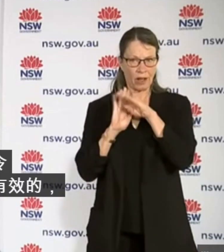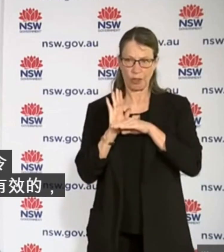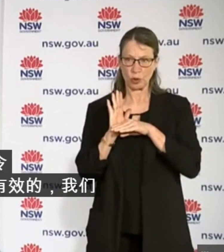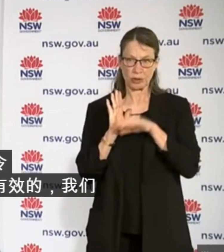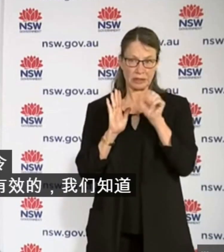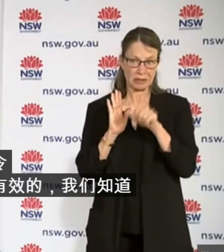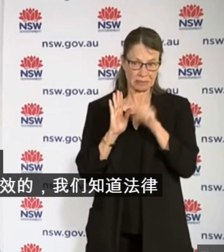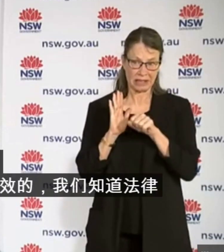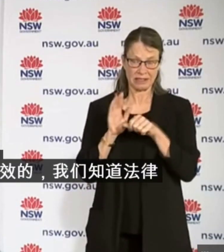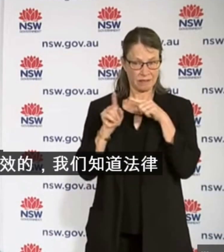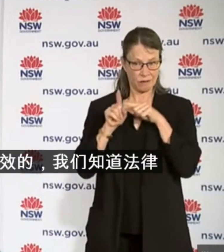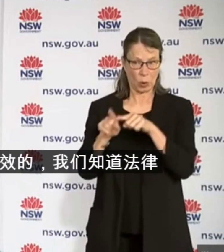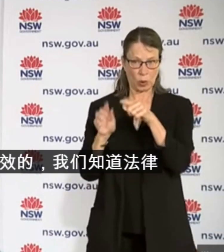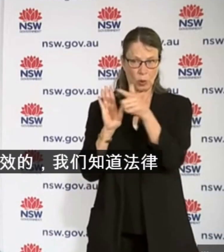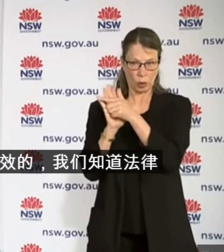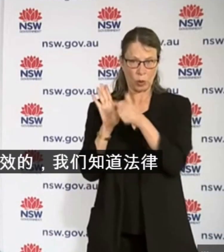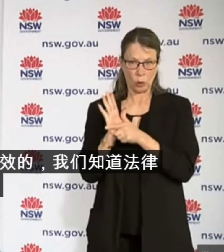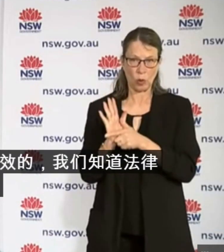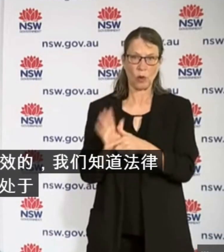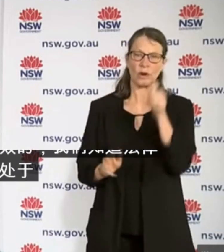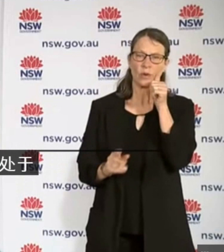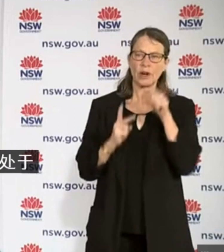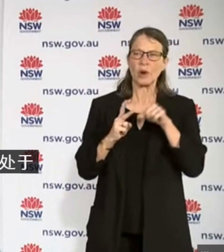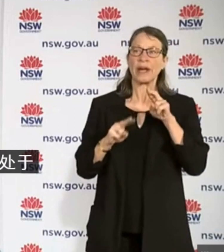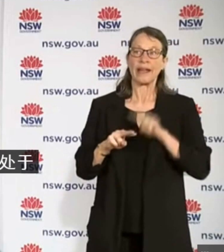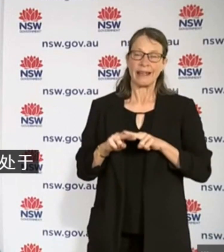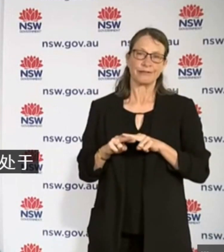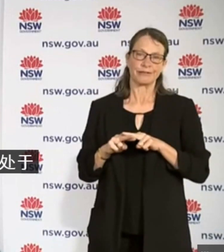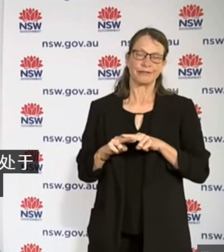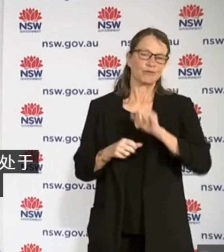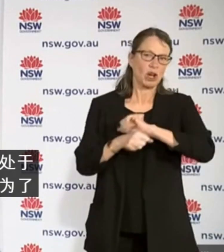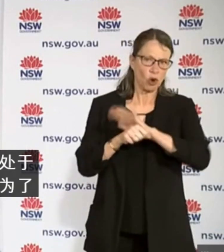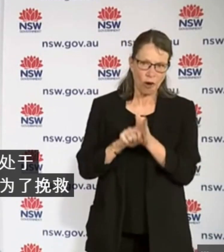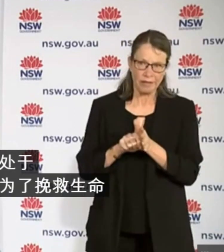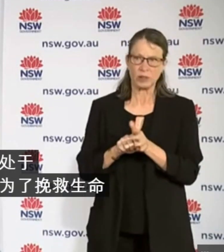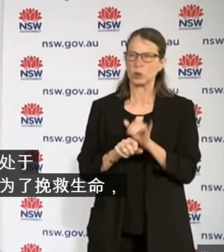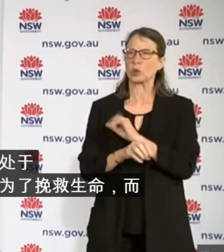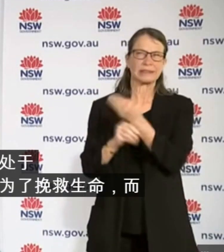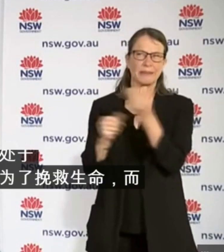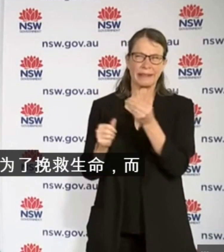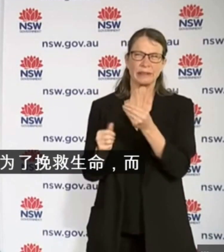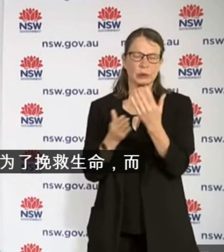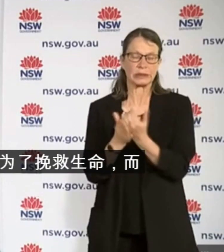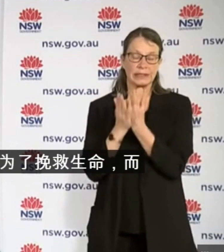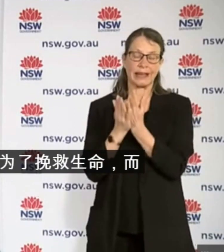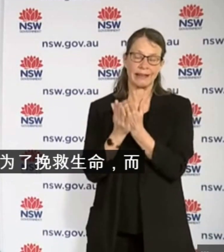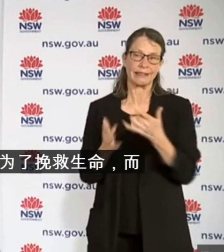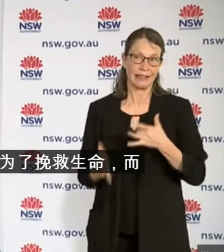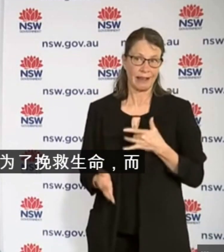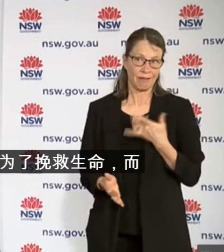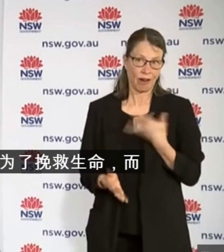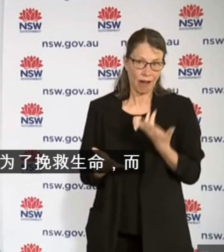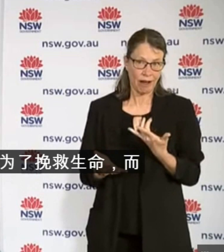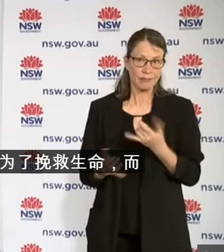know that the legal system recognises that when you're in a pandemic and it's about saving lives and not overwhelming the hospital